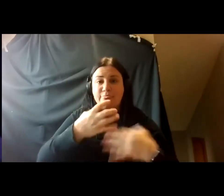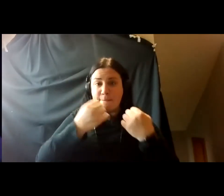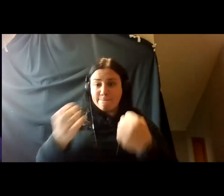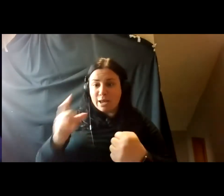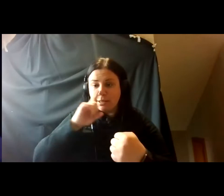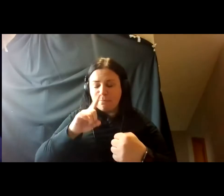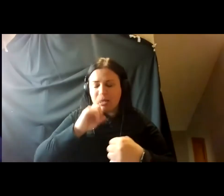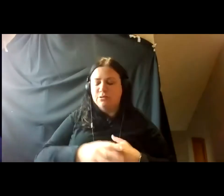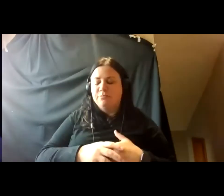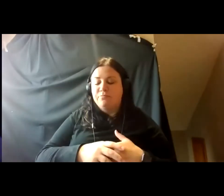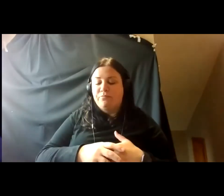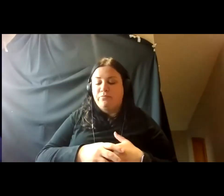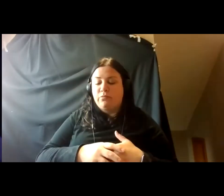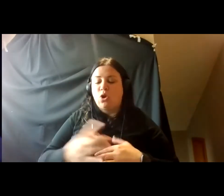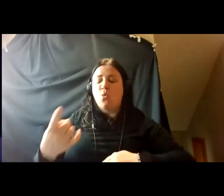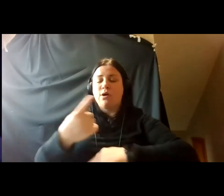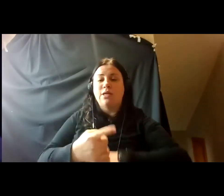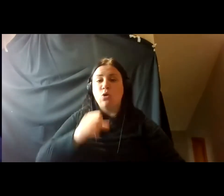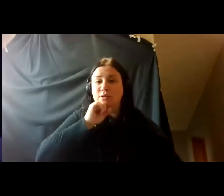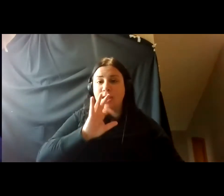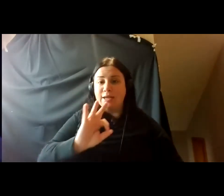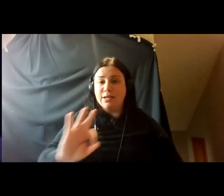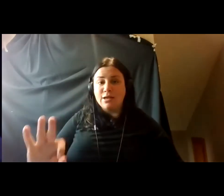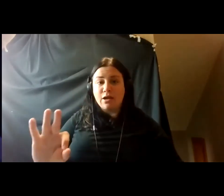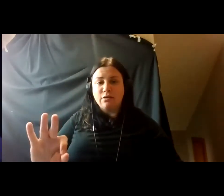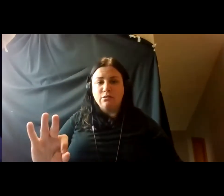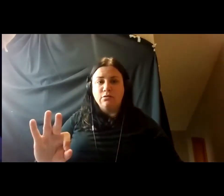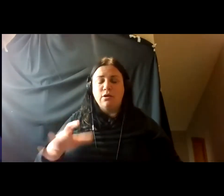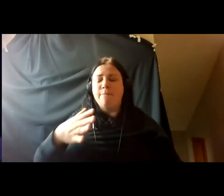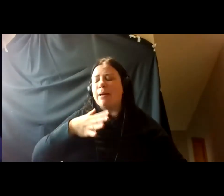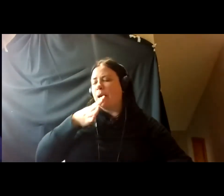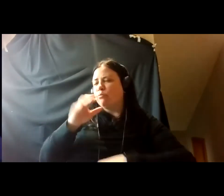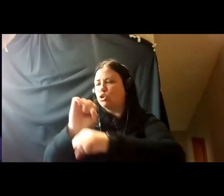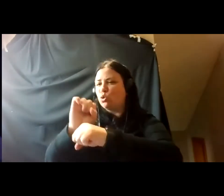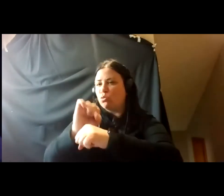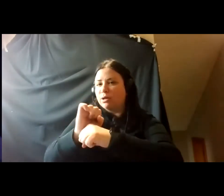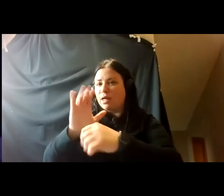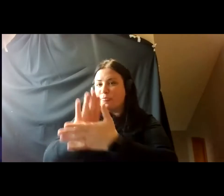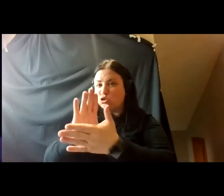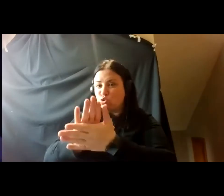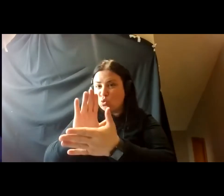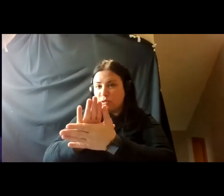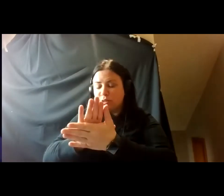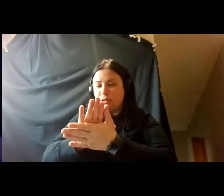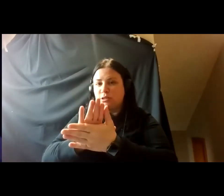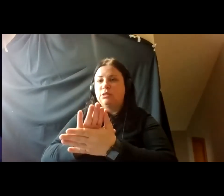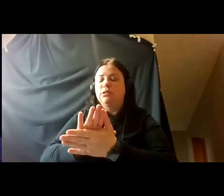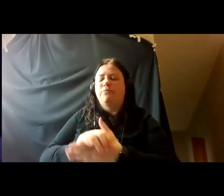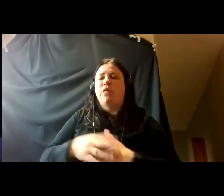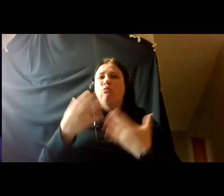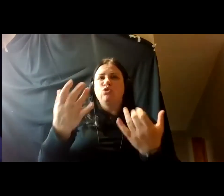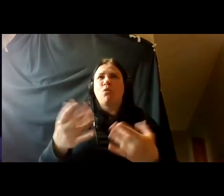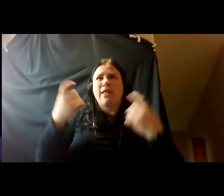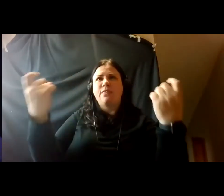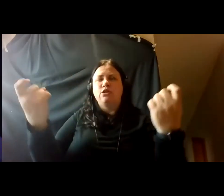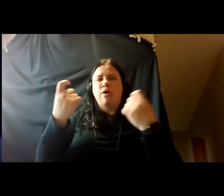I was about 9 years old. And I was waiting for my mom to come out of school. She worked in the school system in New York City. And I was waiting in the gymnasium. And I saw these